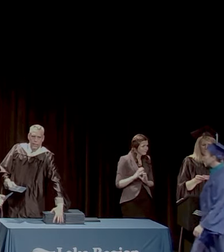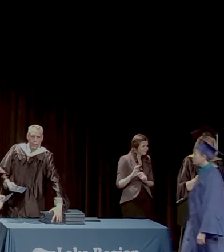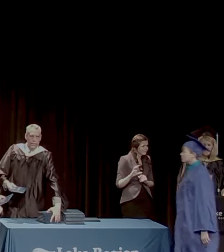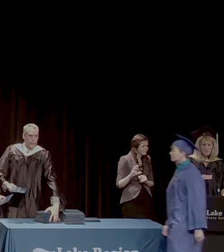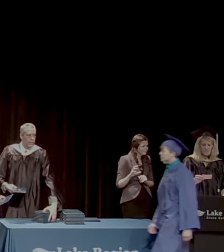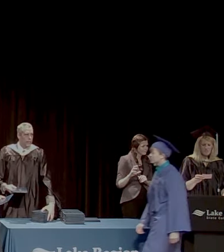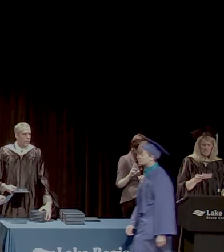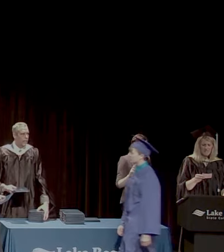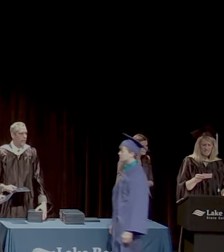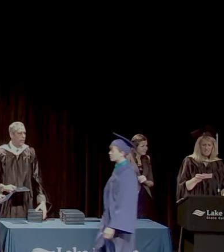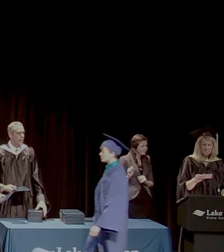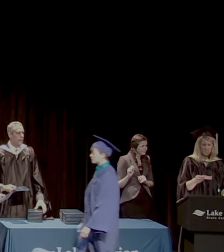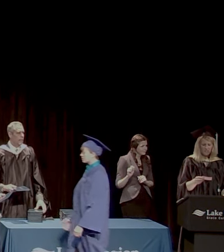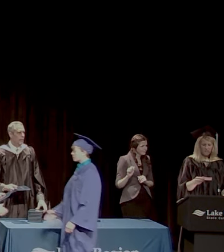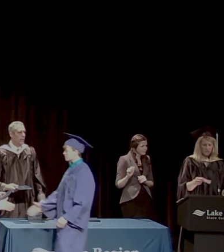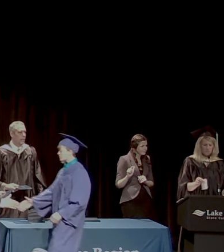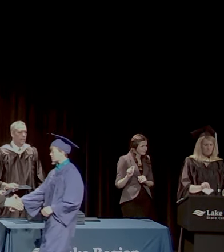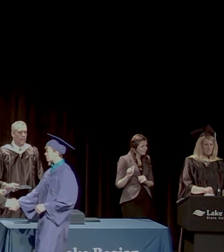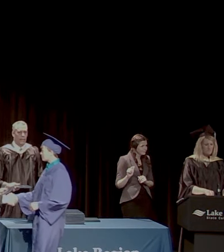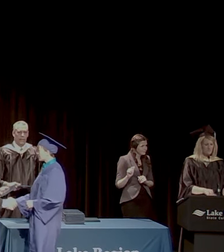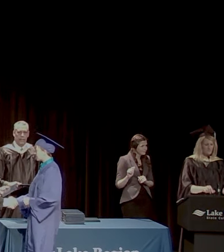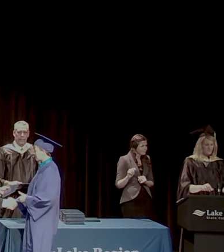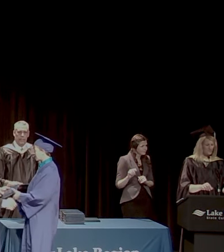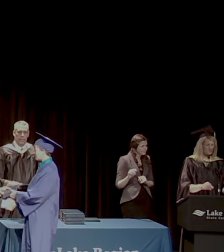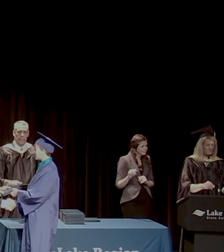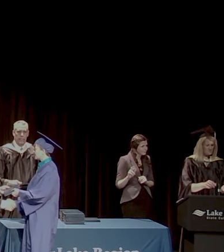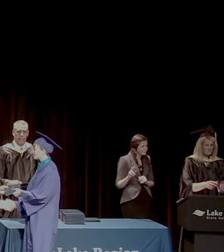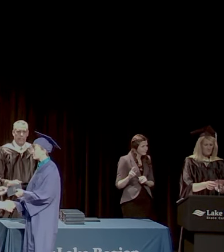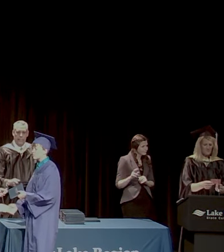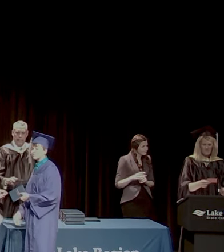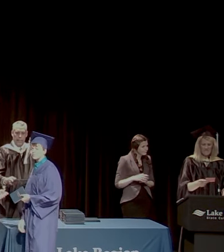Crystal Rudder, Associate in Applied Science, Law Enforcement.